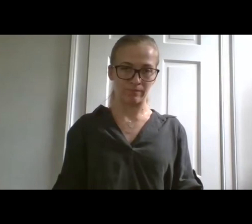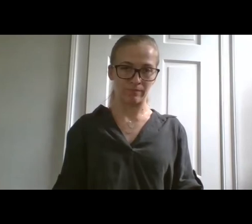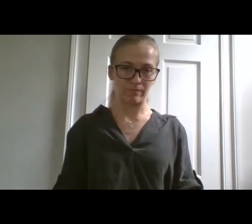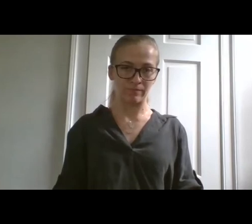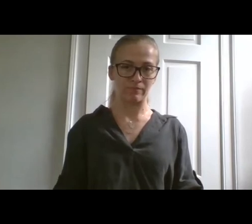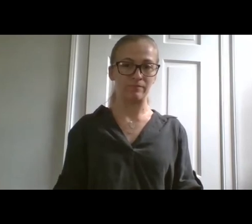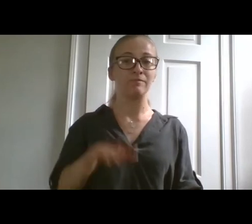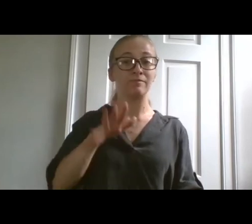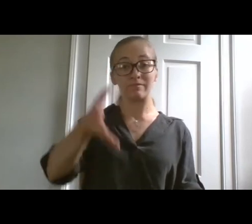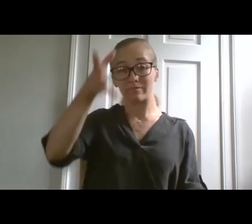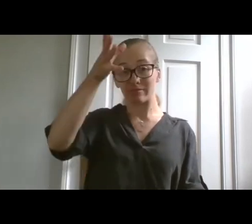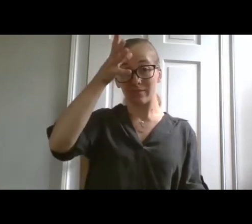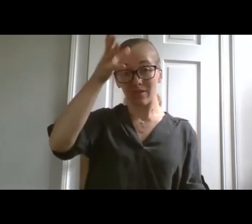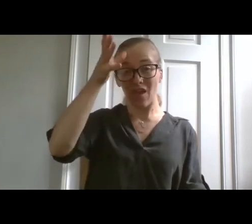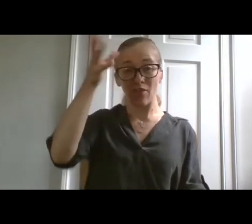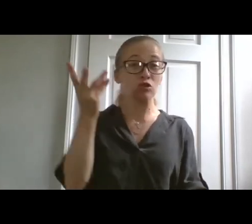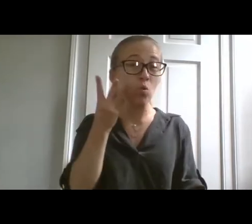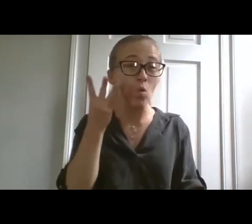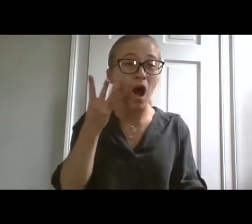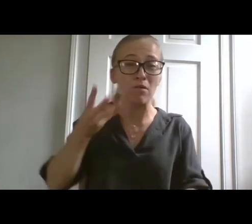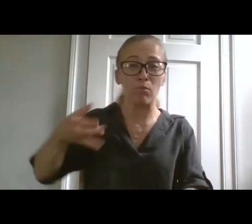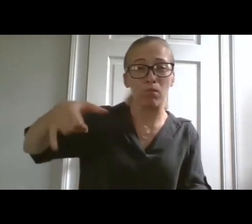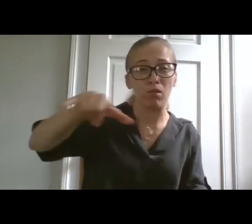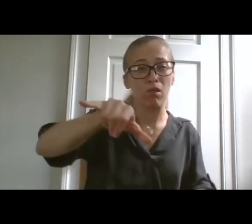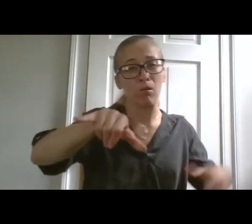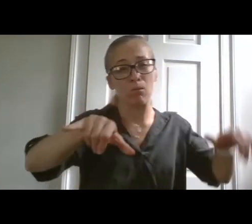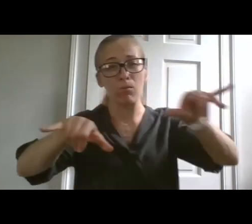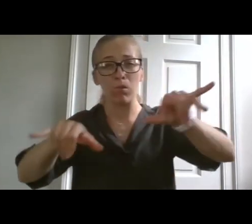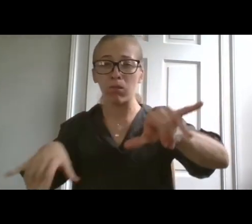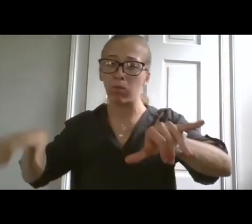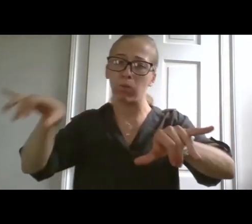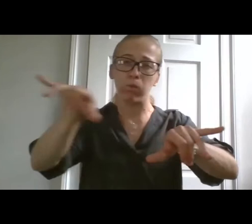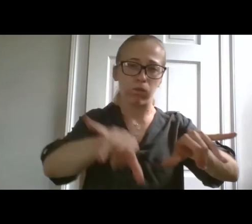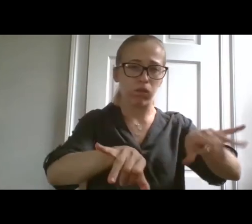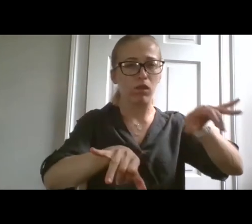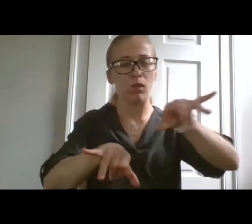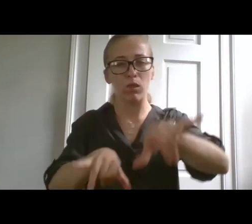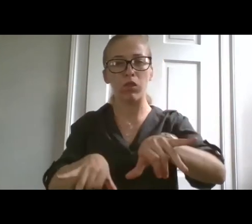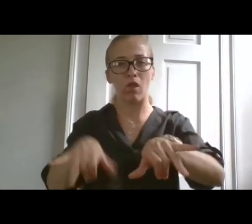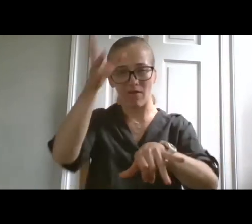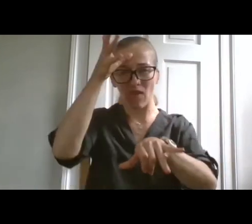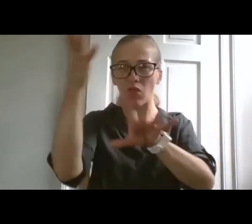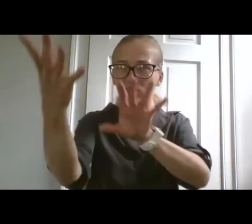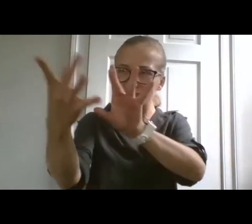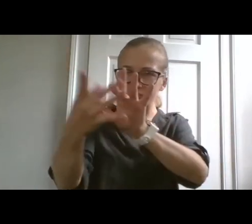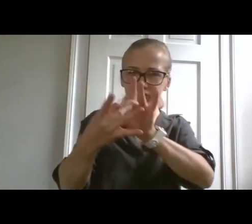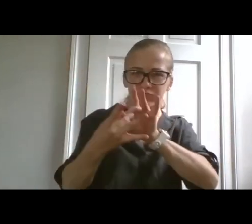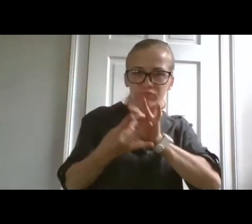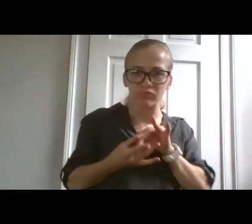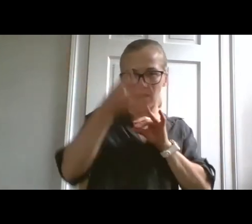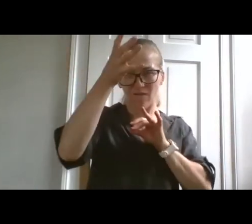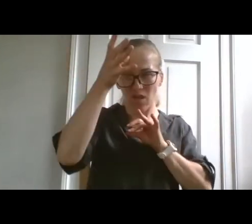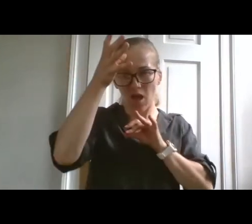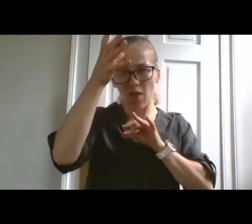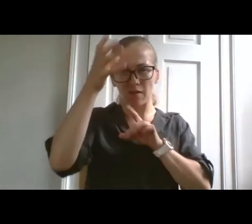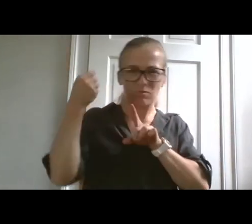Pouring his father's wine down the toilet, the sink, the gutter, to draw his father closer, even as his father pounds